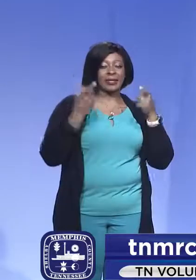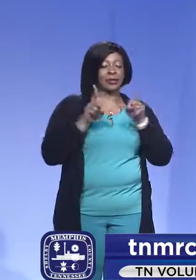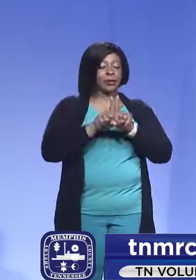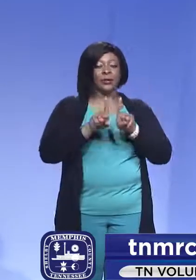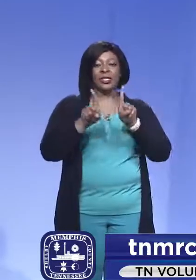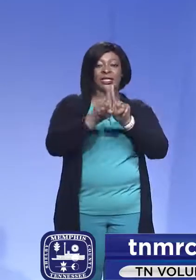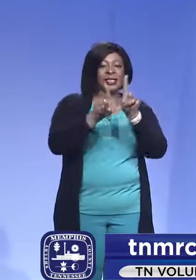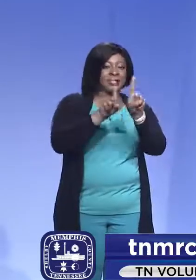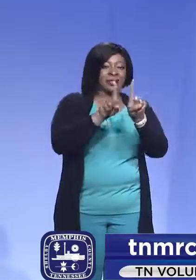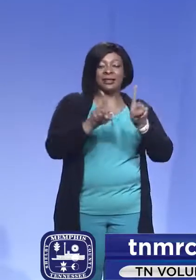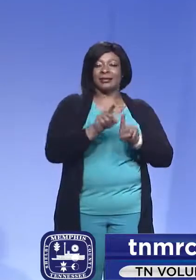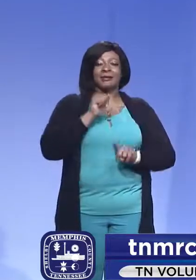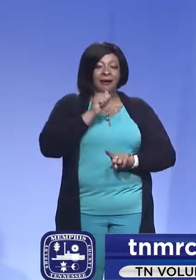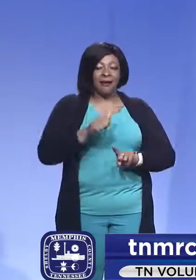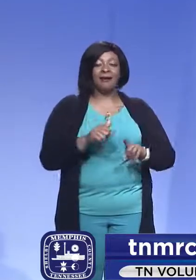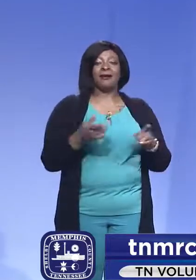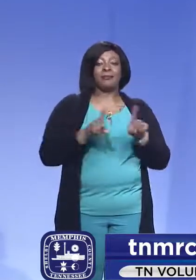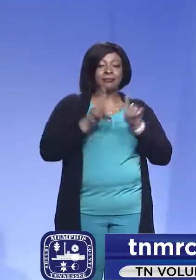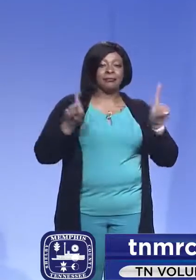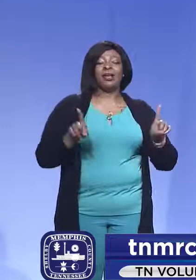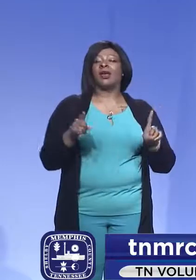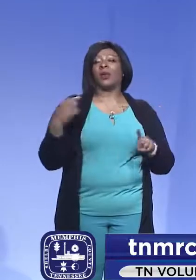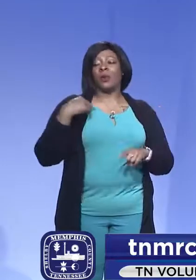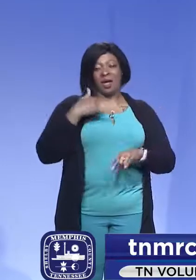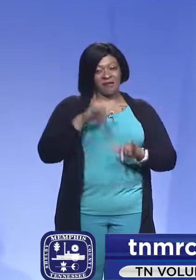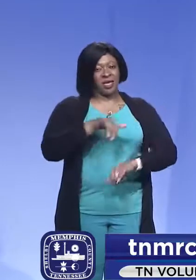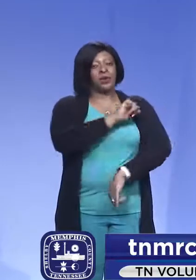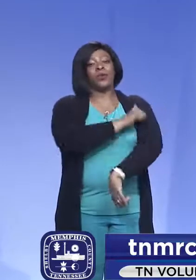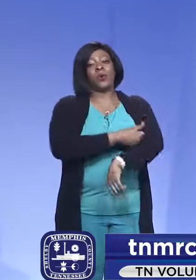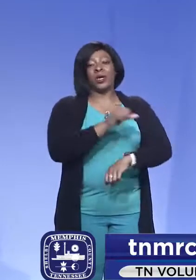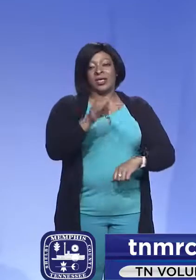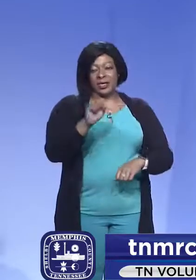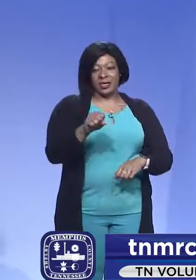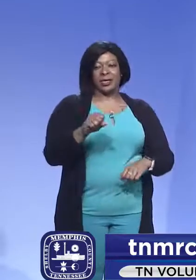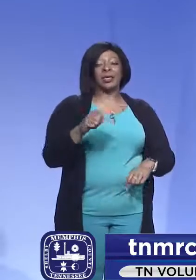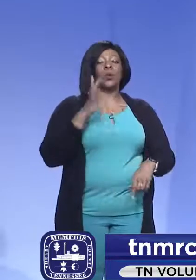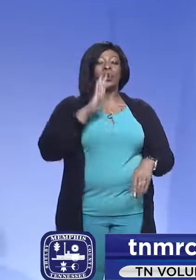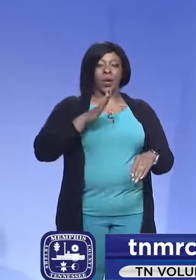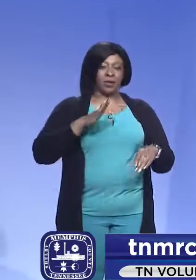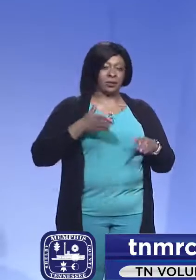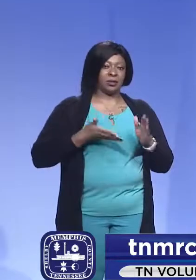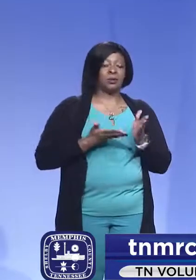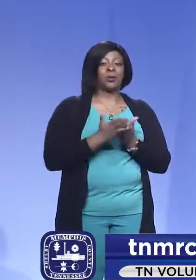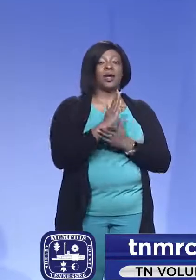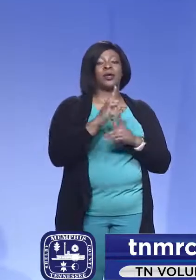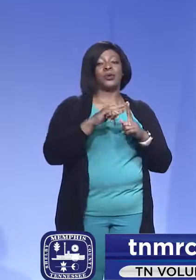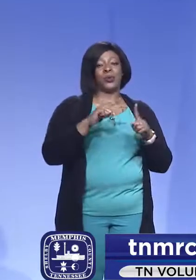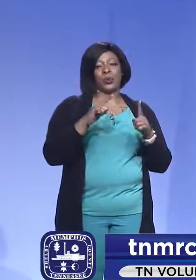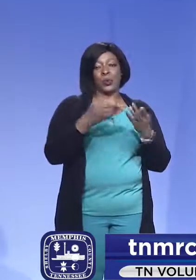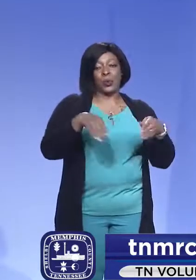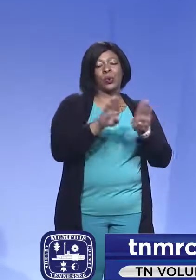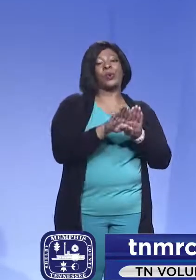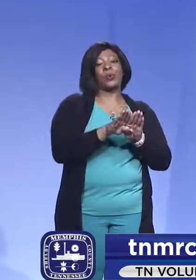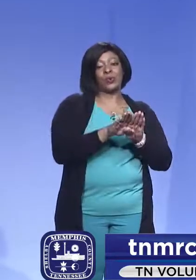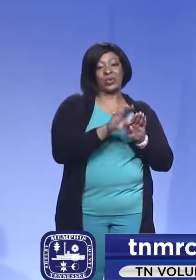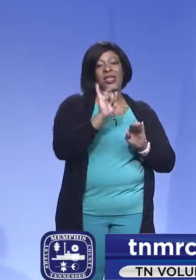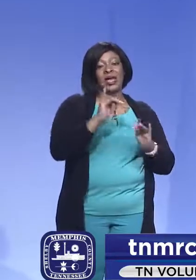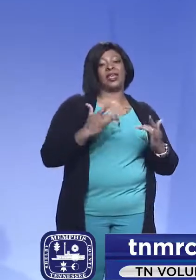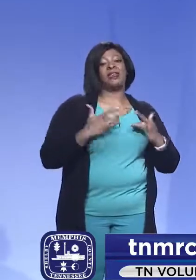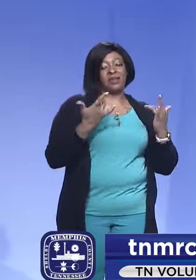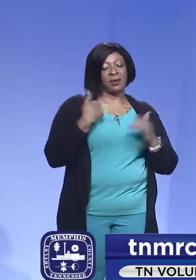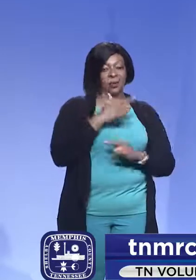distanced, then we do have the authority and will exercise it to close that